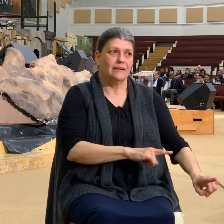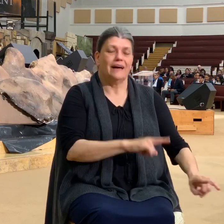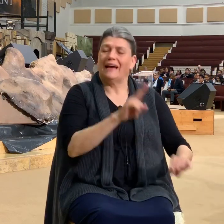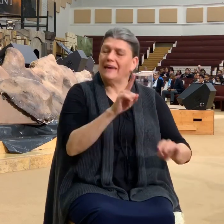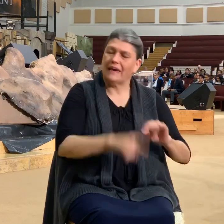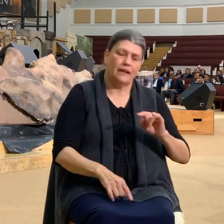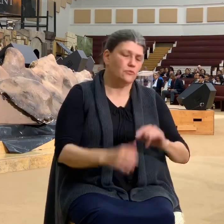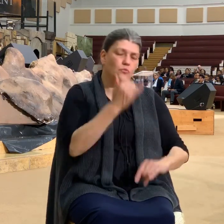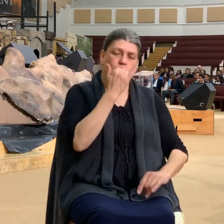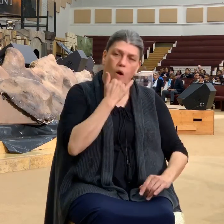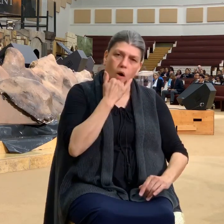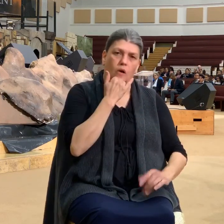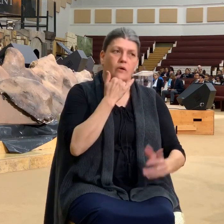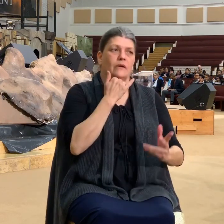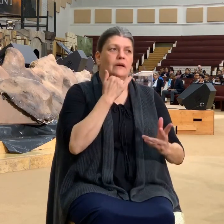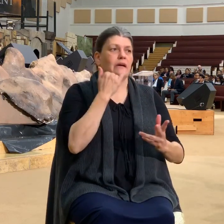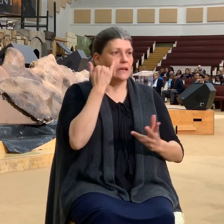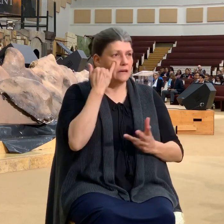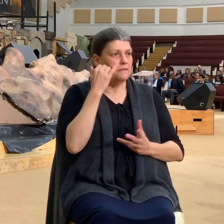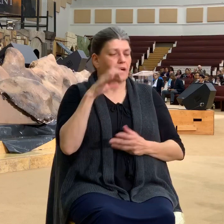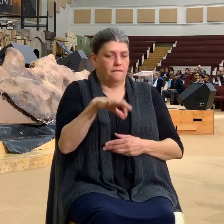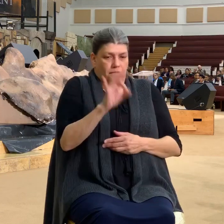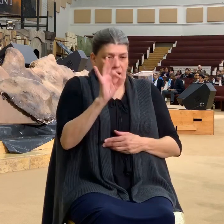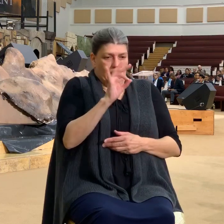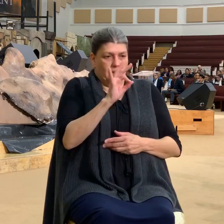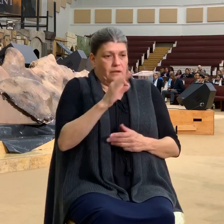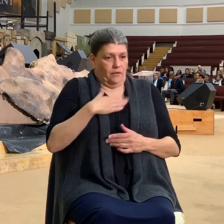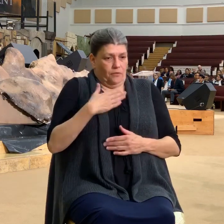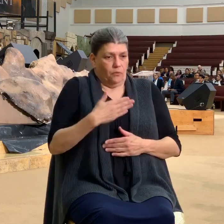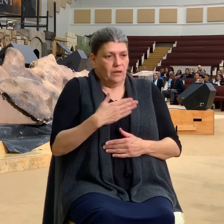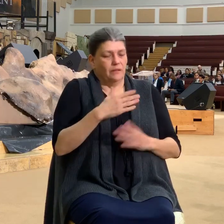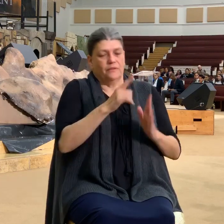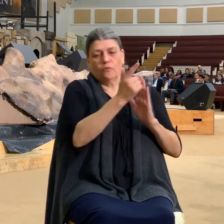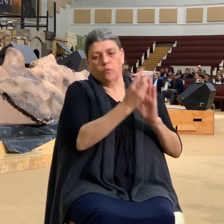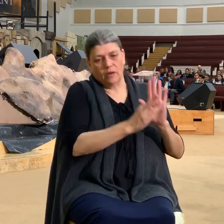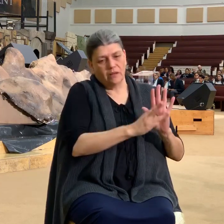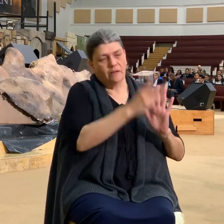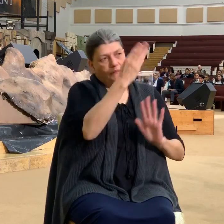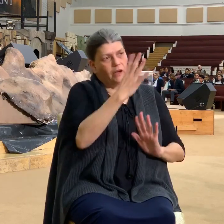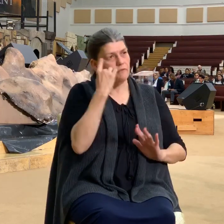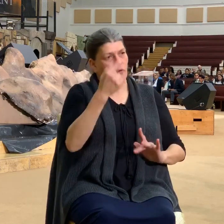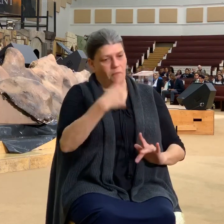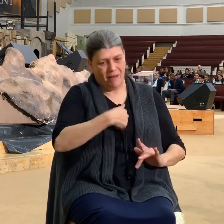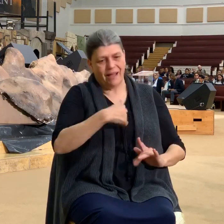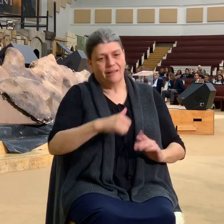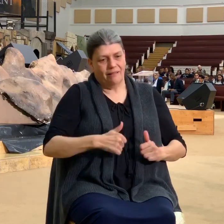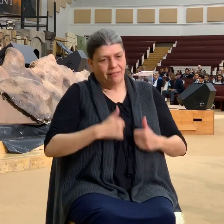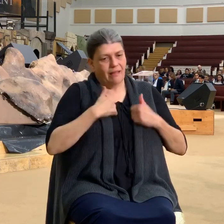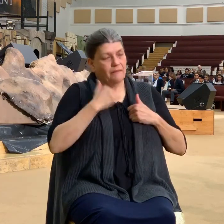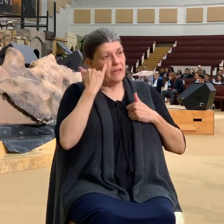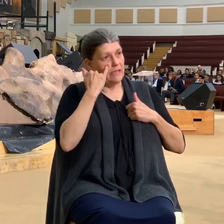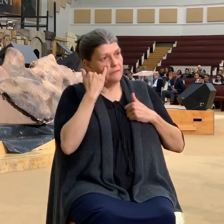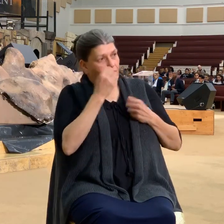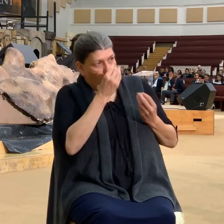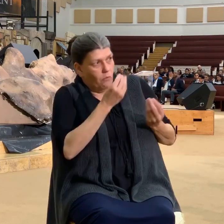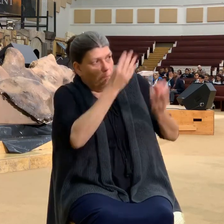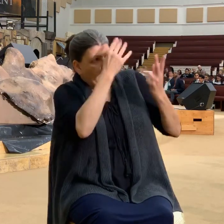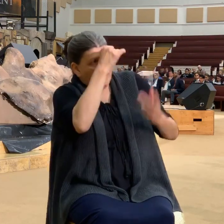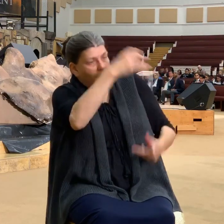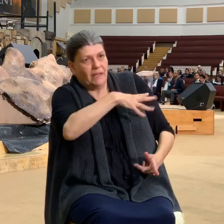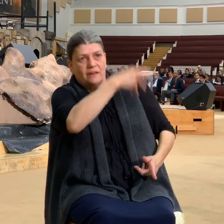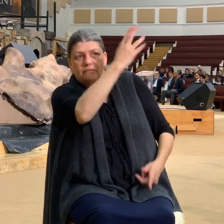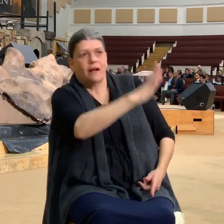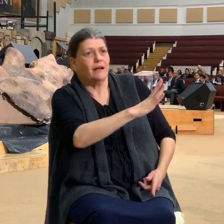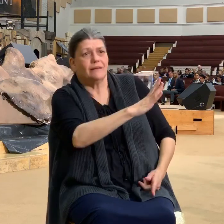wrong finding the will of God for my life if I am in complete submission to the man of God.